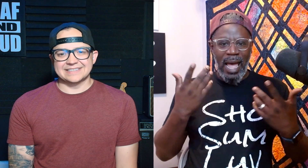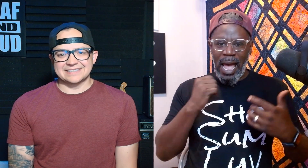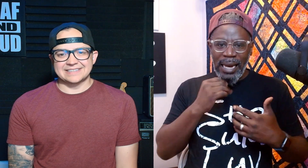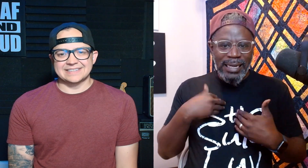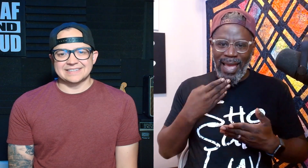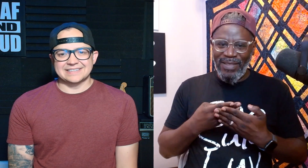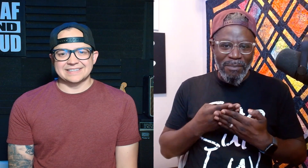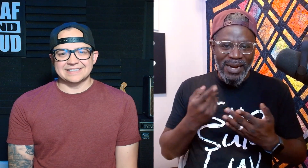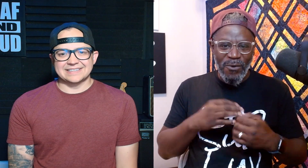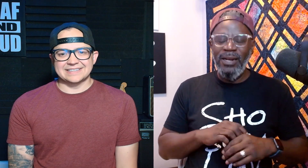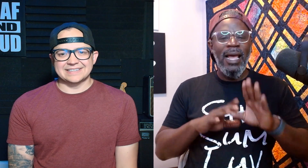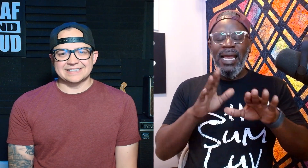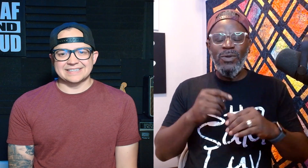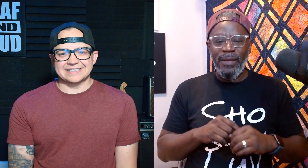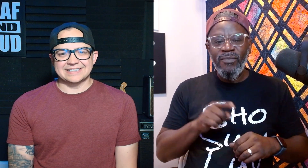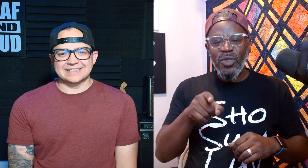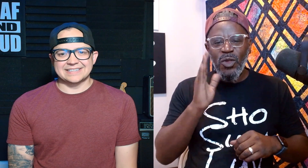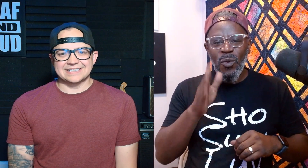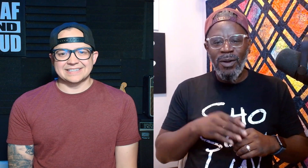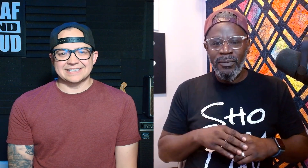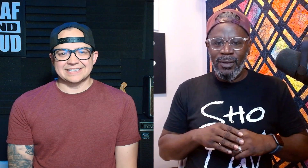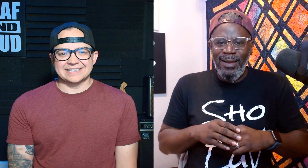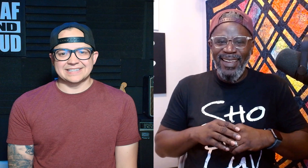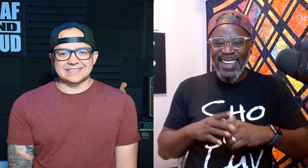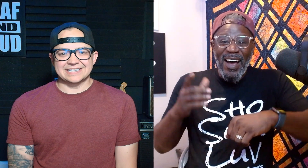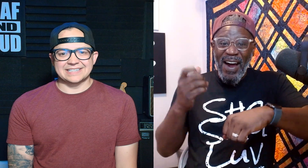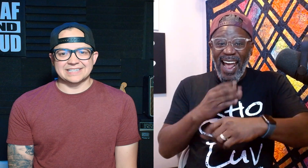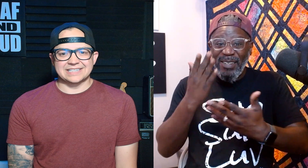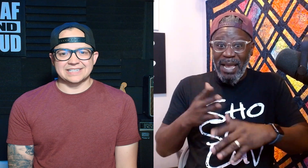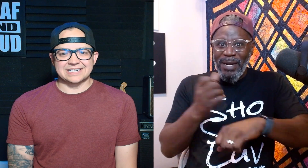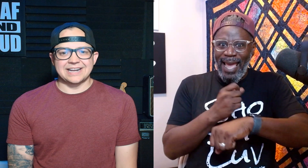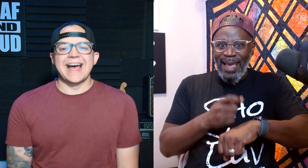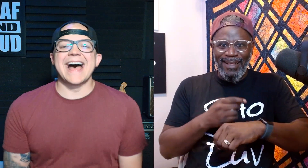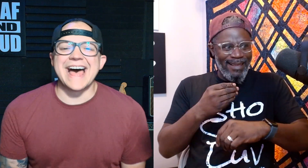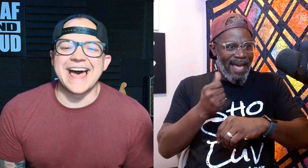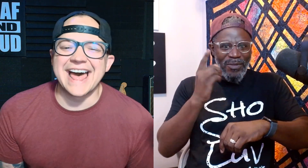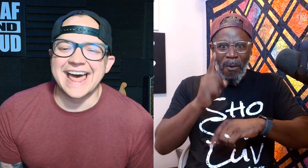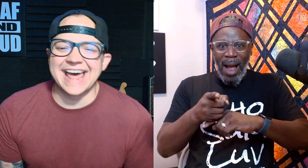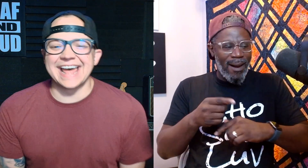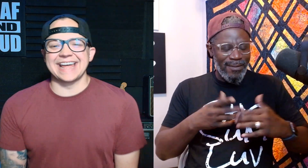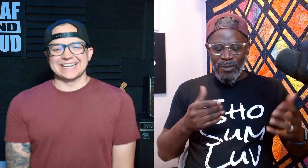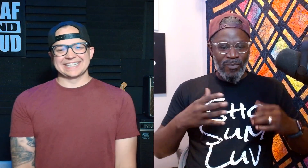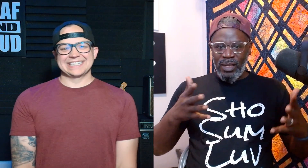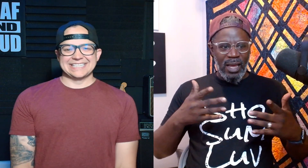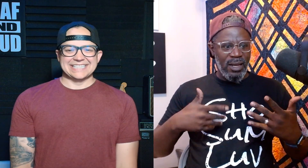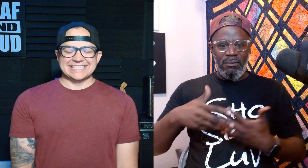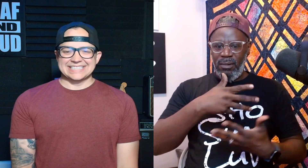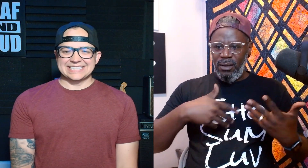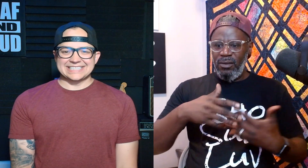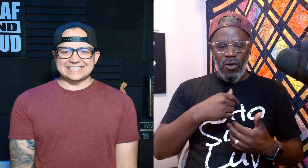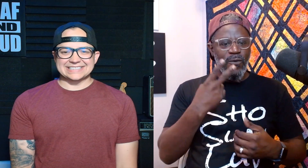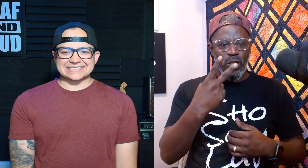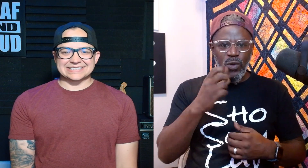what? I didn't have the money for it. And he was like, you will. So I was able to get it after a while. And